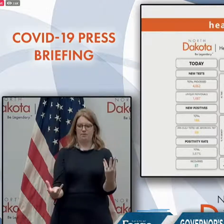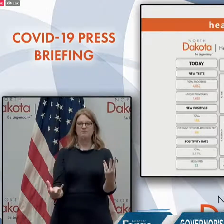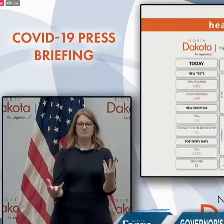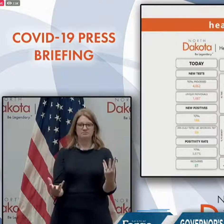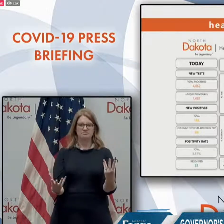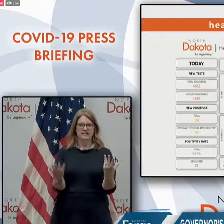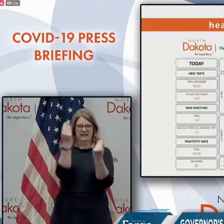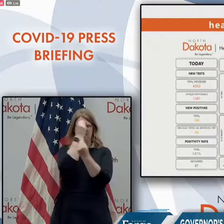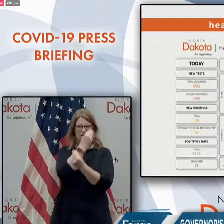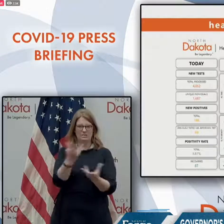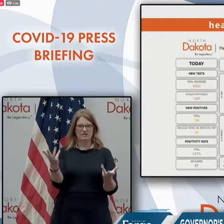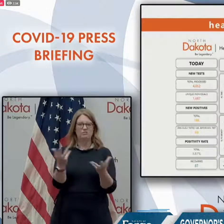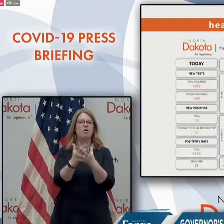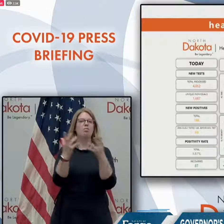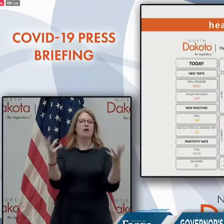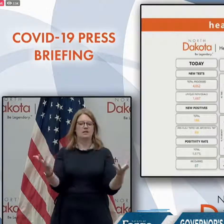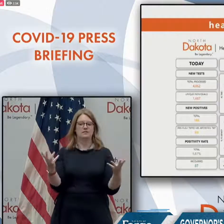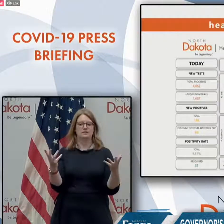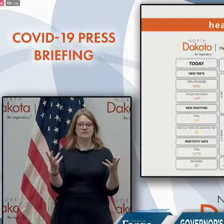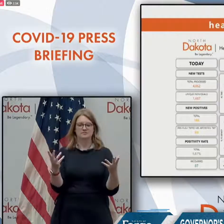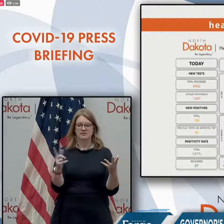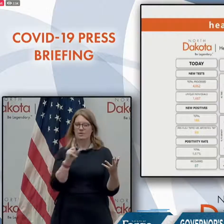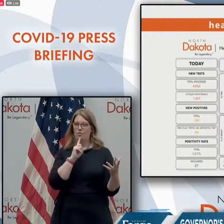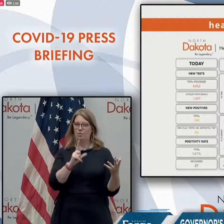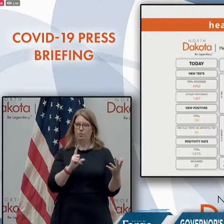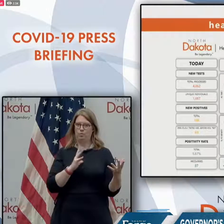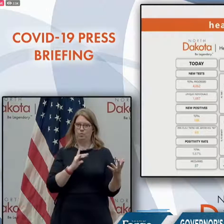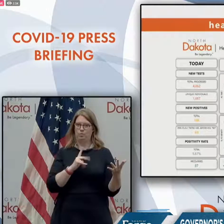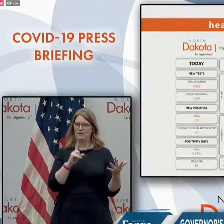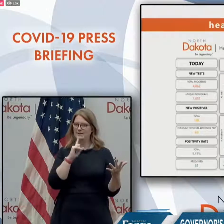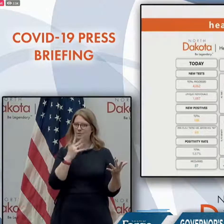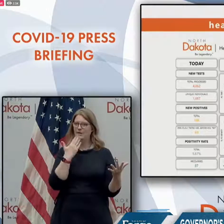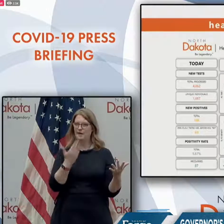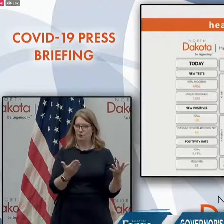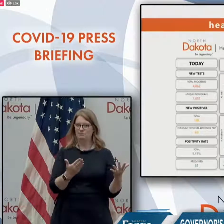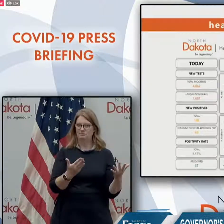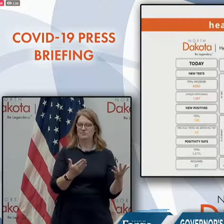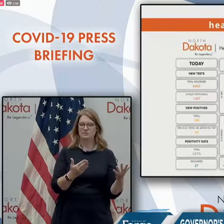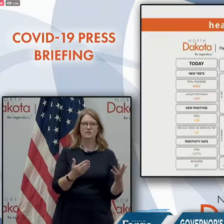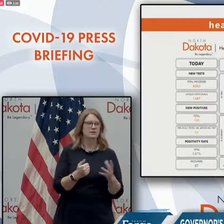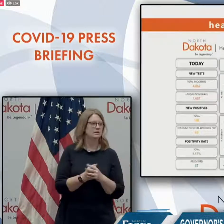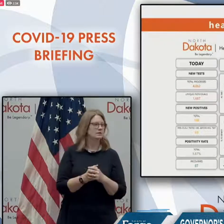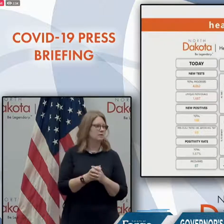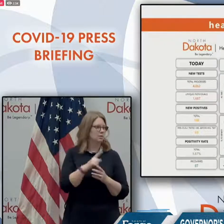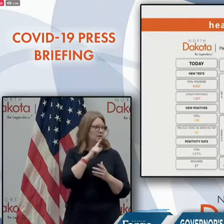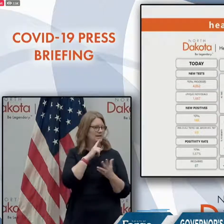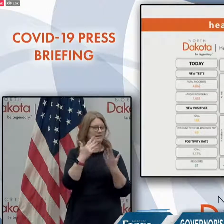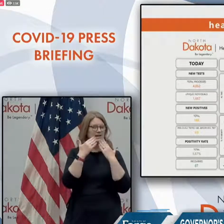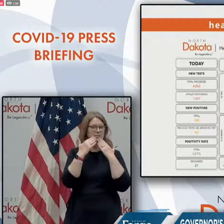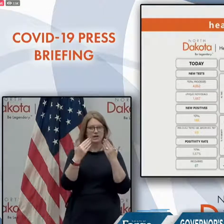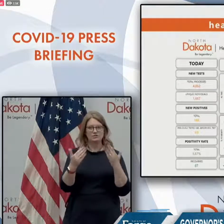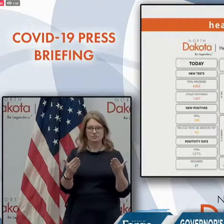change, and slider bars. I mean, it's really well displayed. So again, all gratitude out to the health